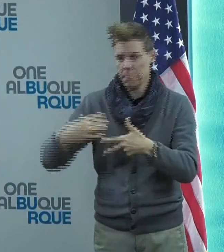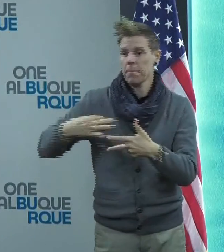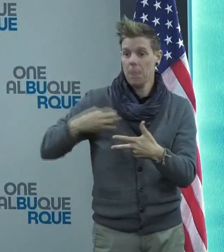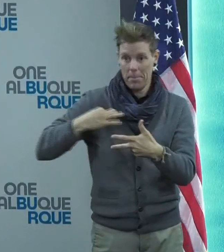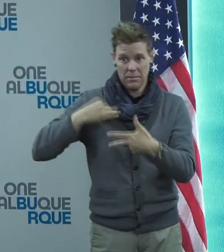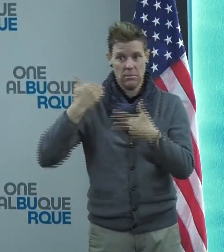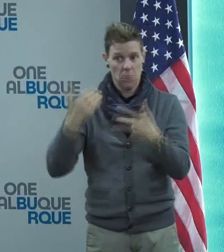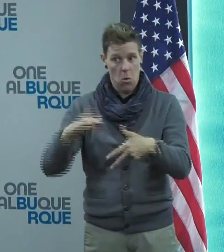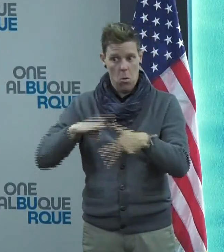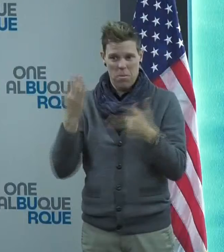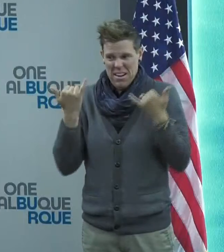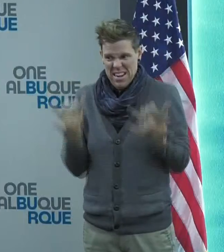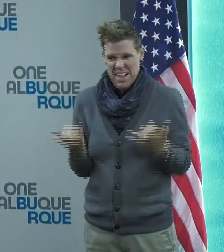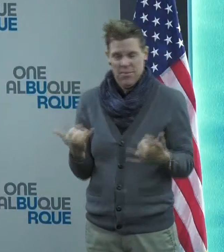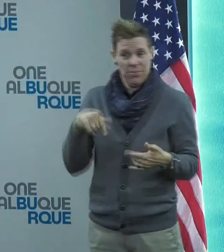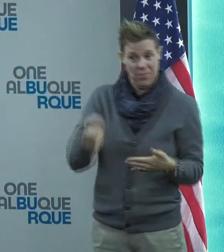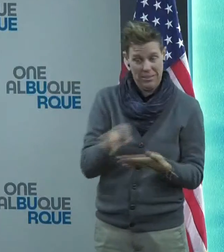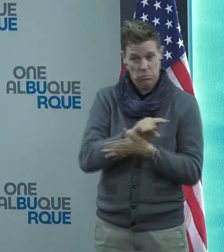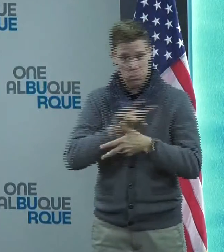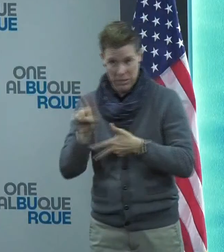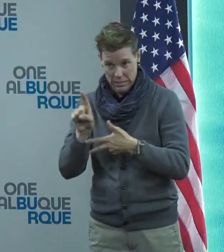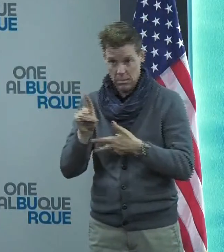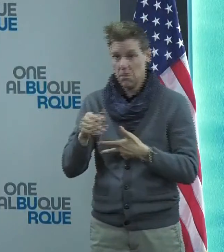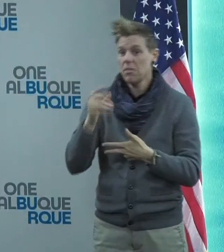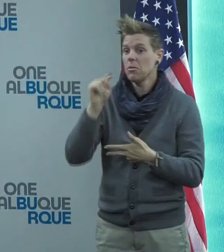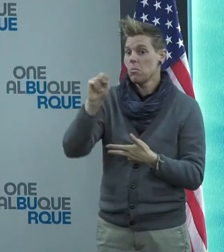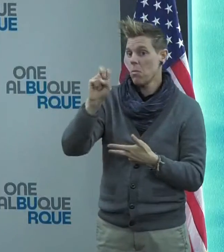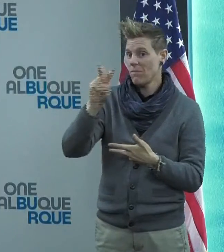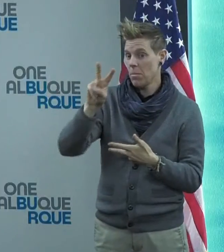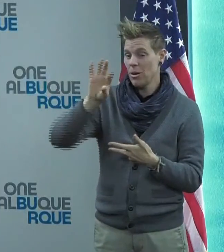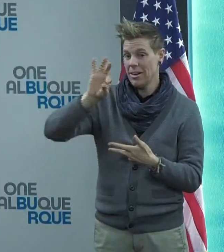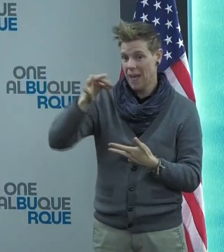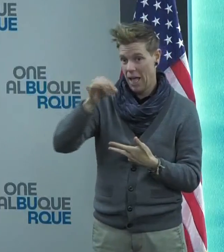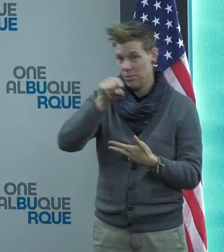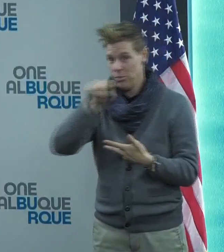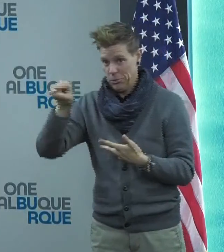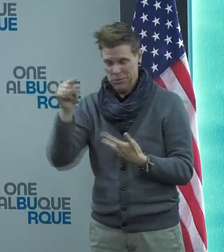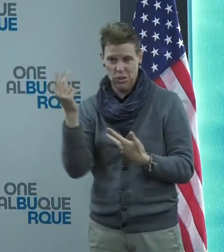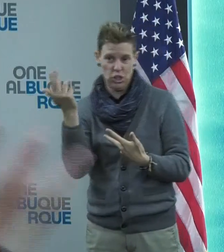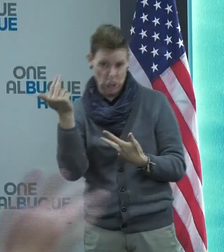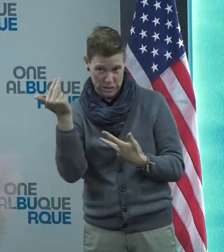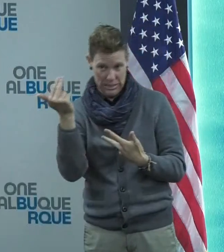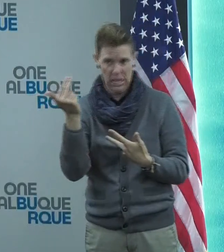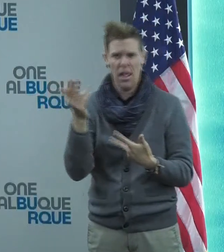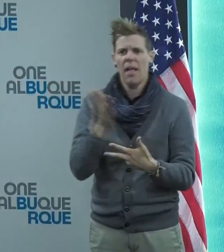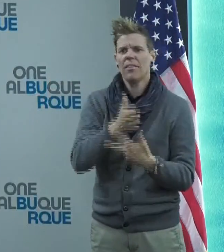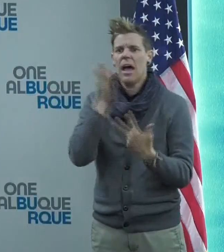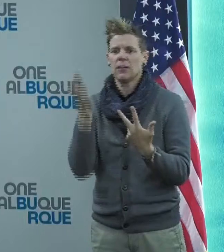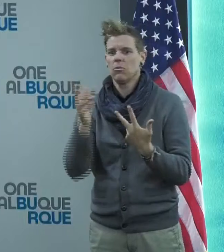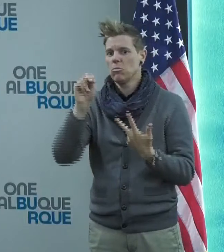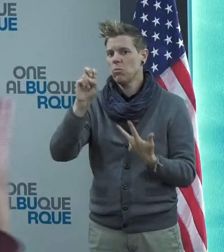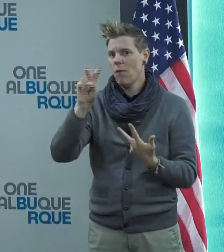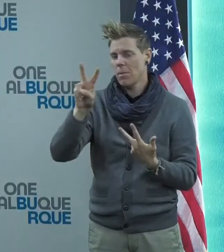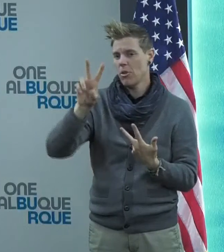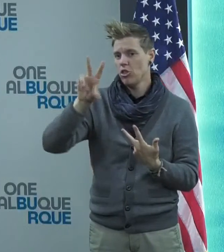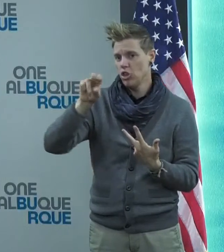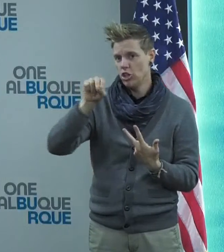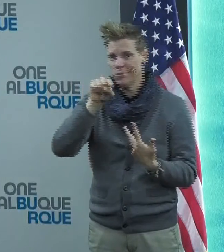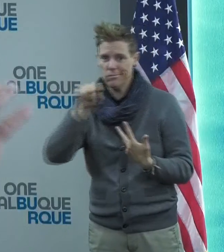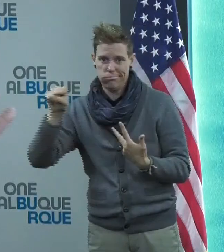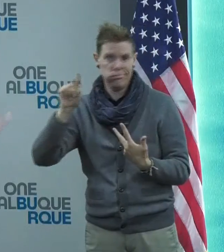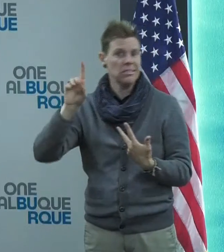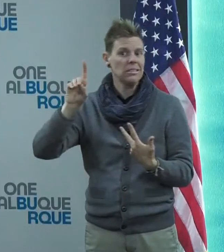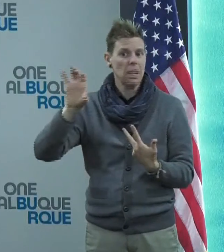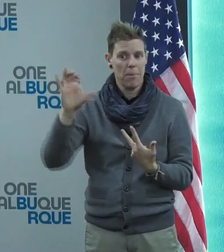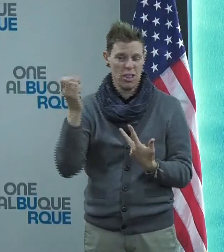window open November 9th through the 13th, and then another application window open November 30th through December 11th. So again, there's